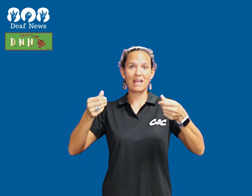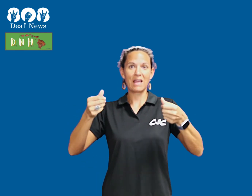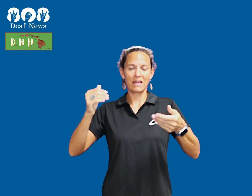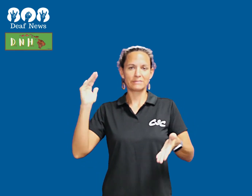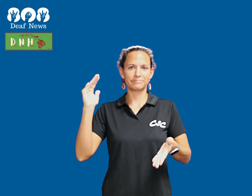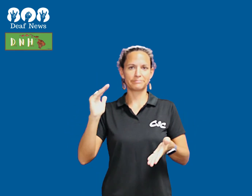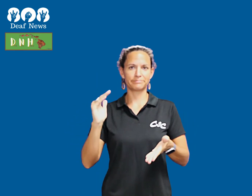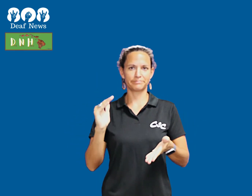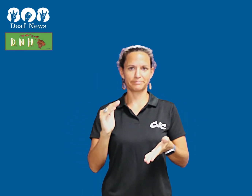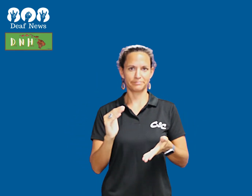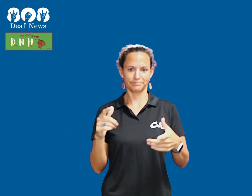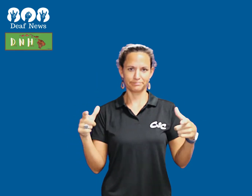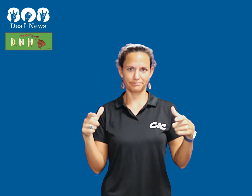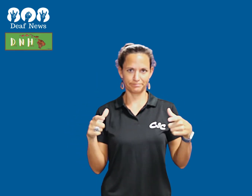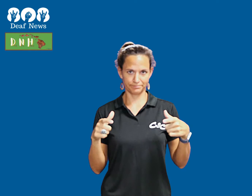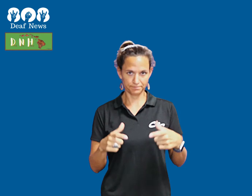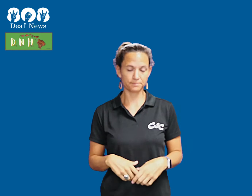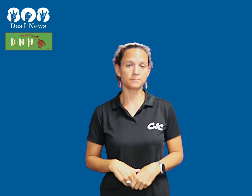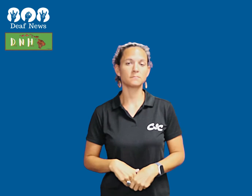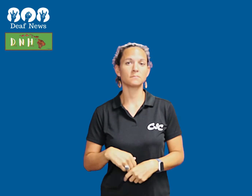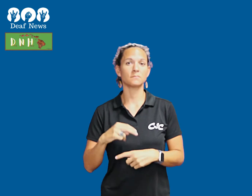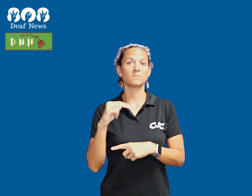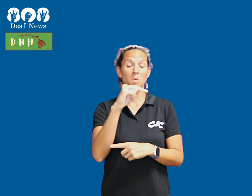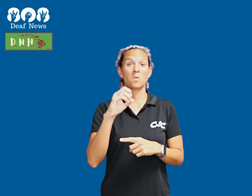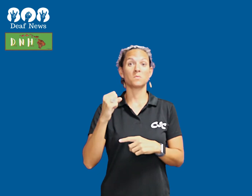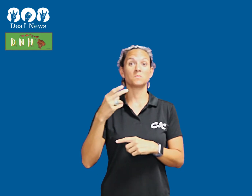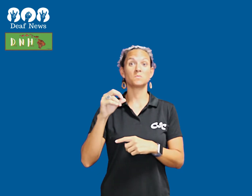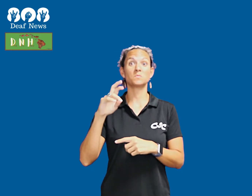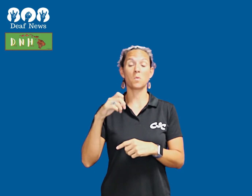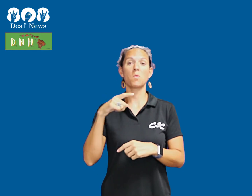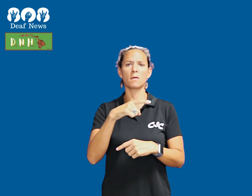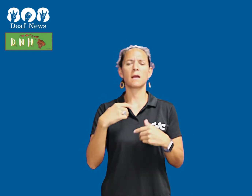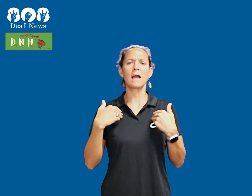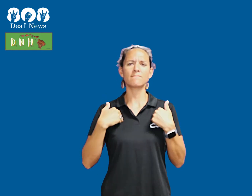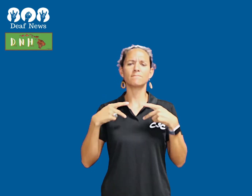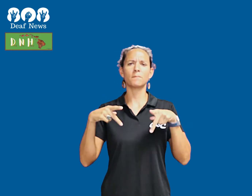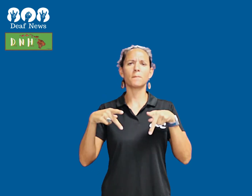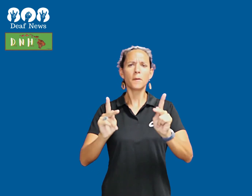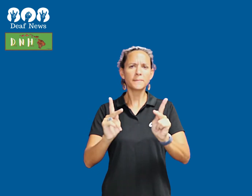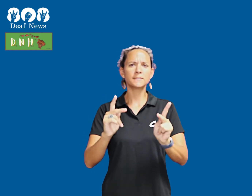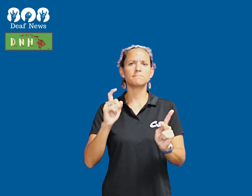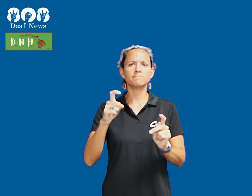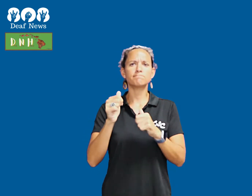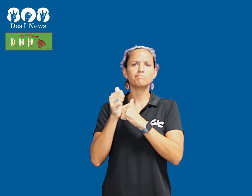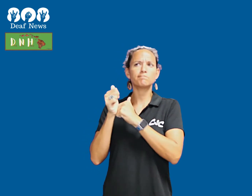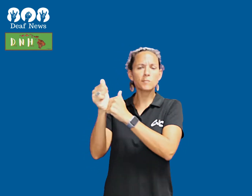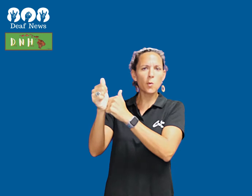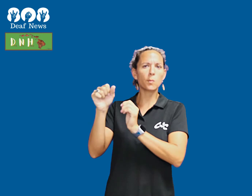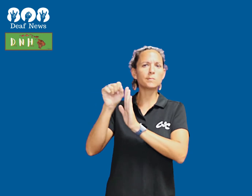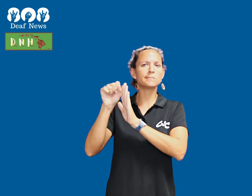to homes and the shoreline is increasingly getting smaller. The North Shore has a permit residents